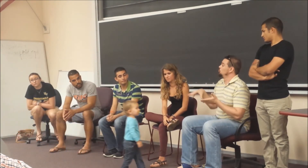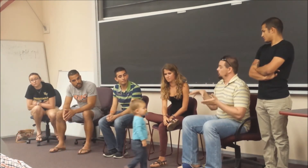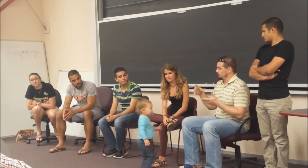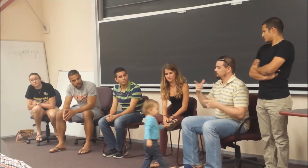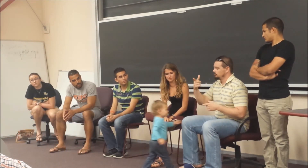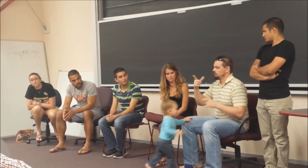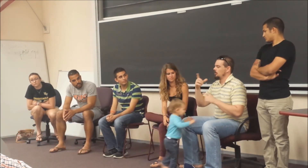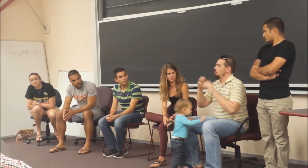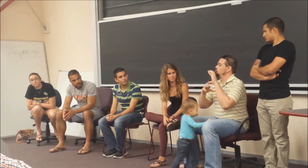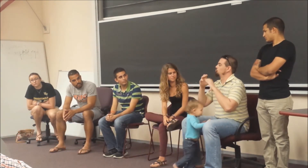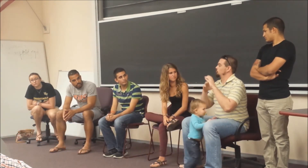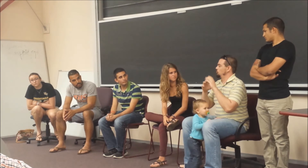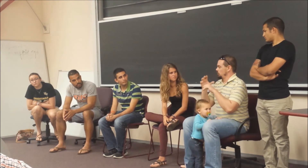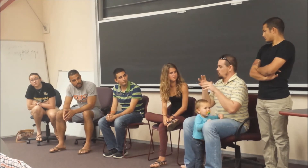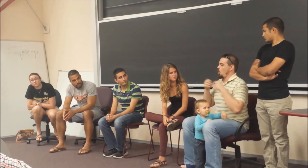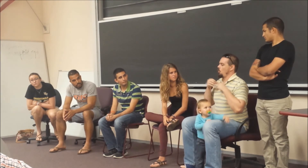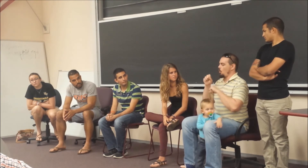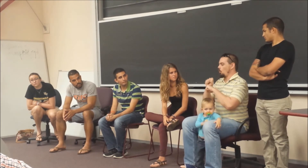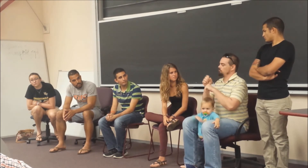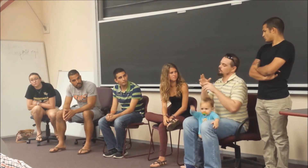that,